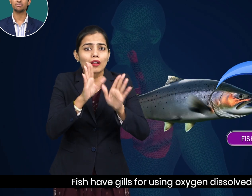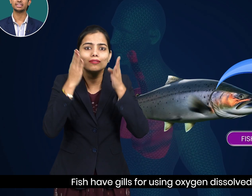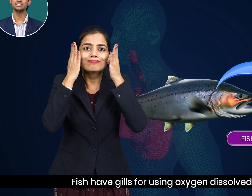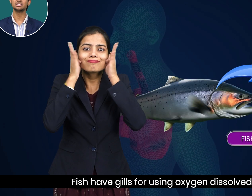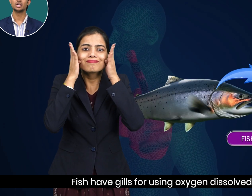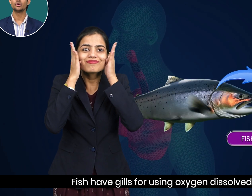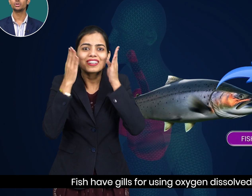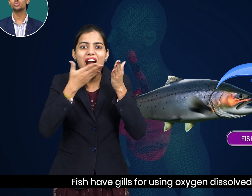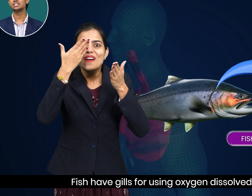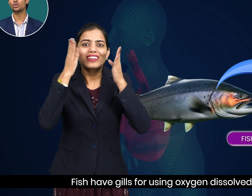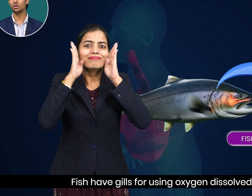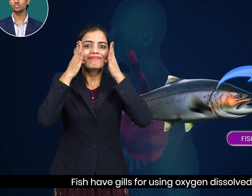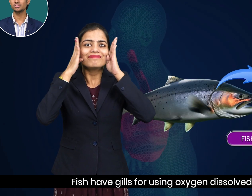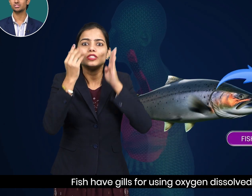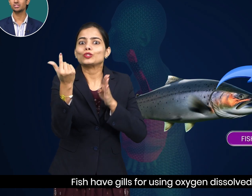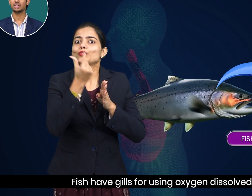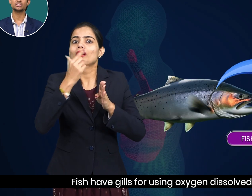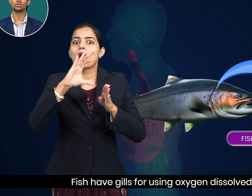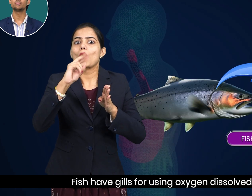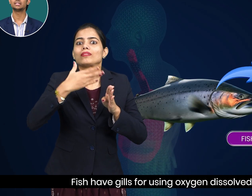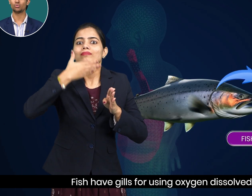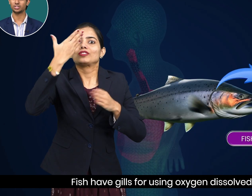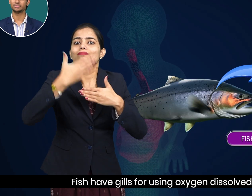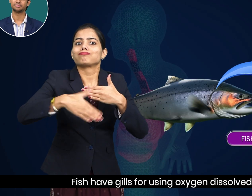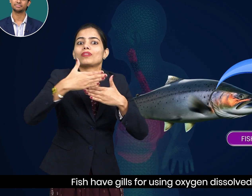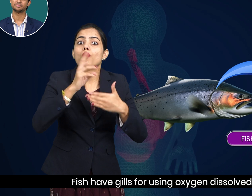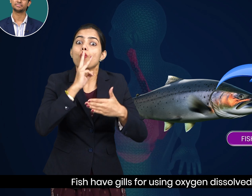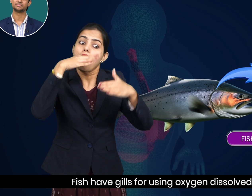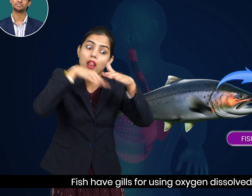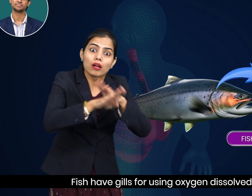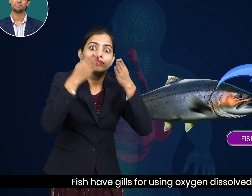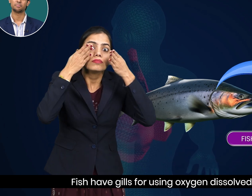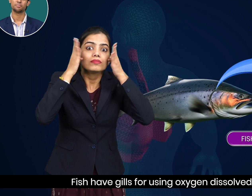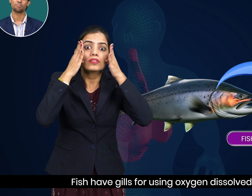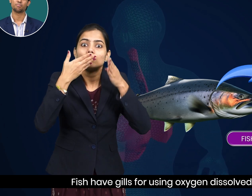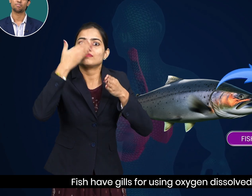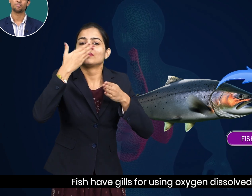Fish have gills for using oxygen dissolved in water.